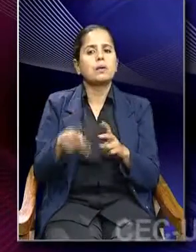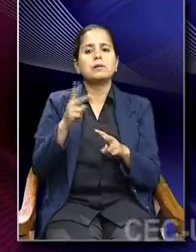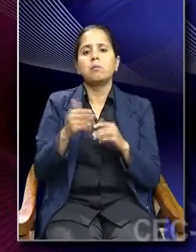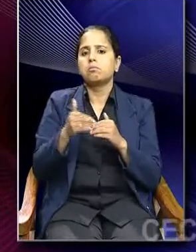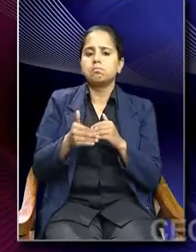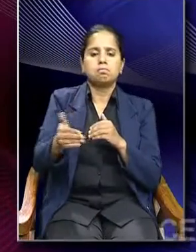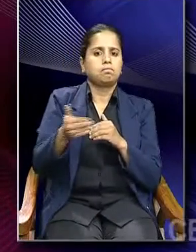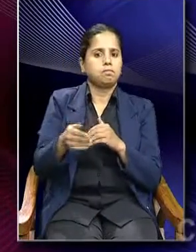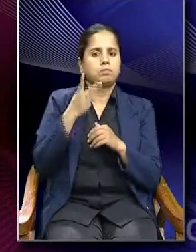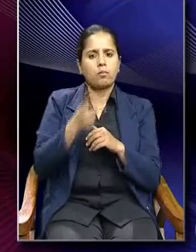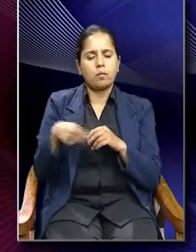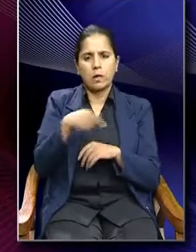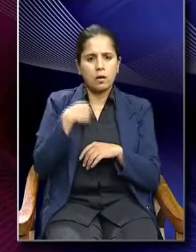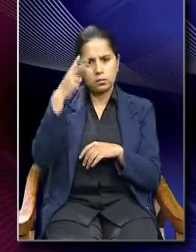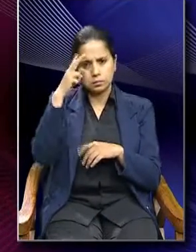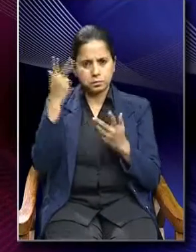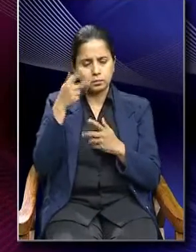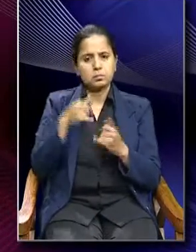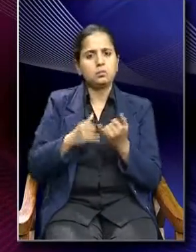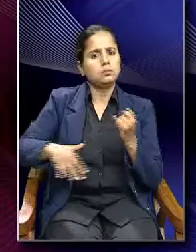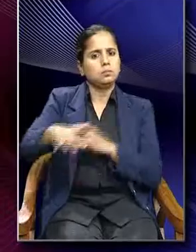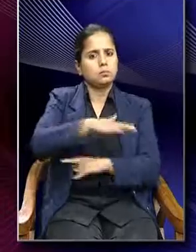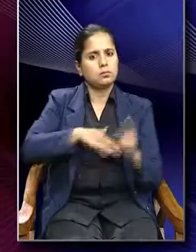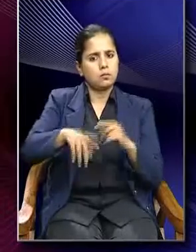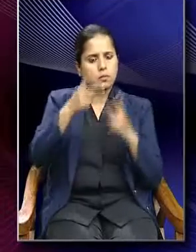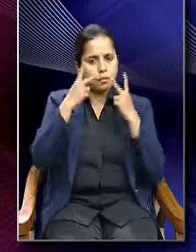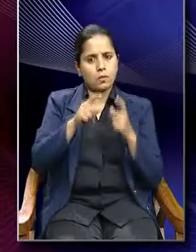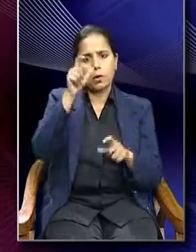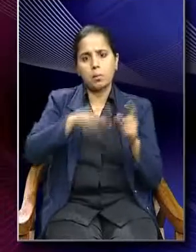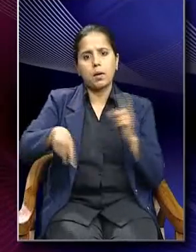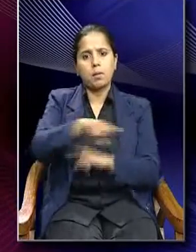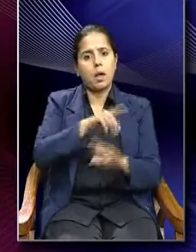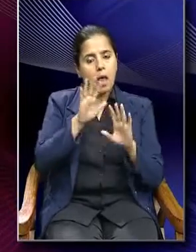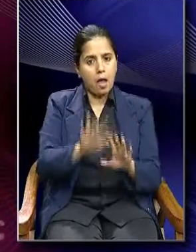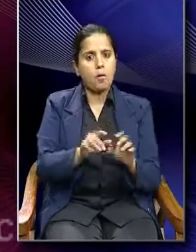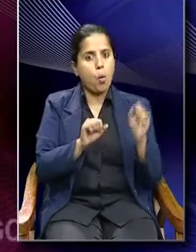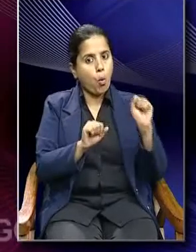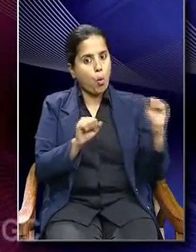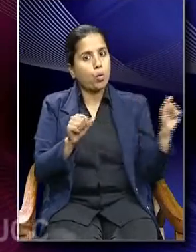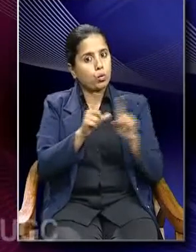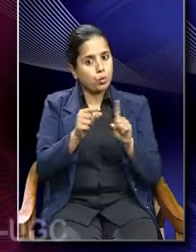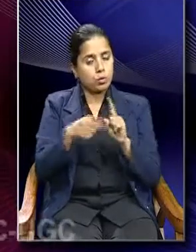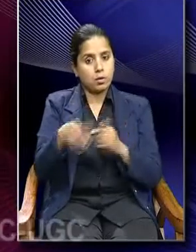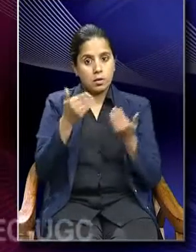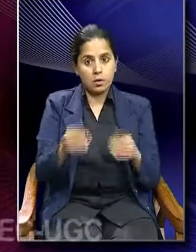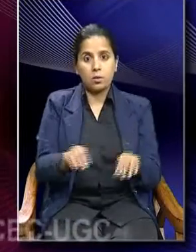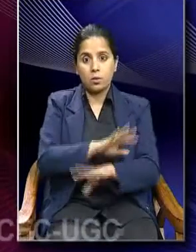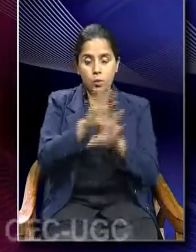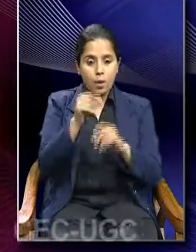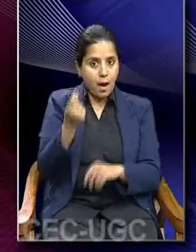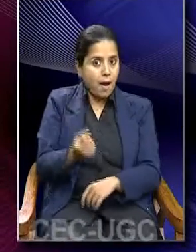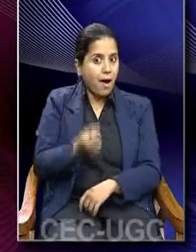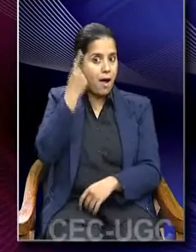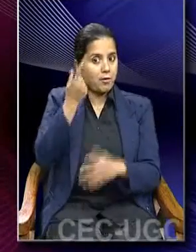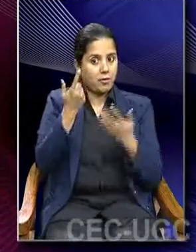conditioned according to the society in which the individual is placed. So, with this whole